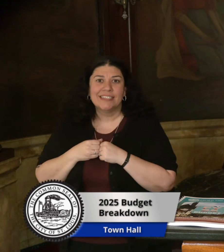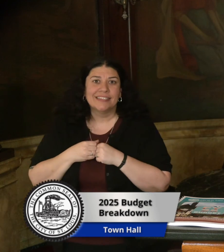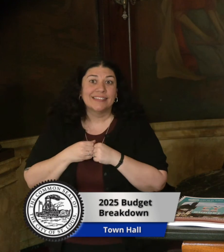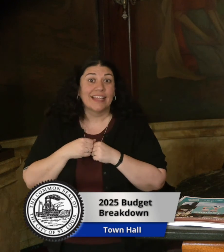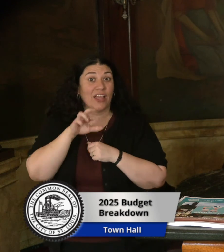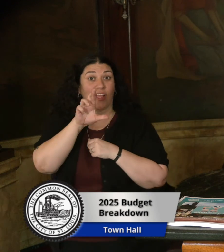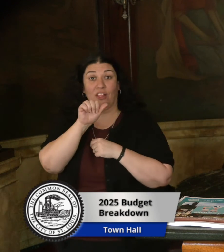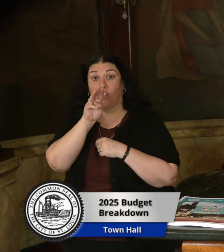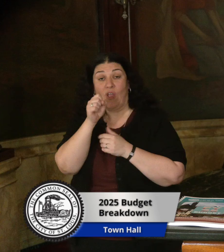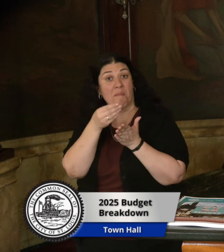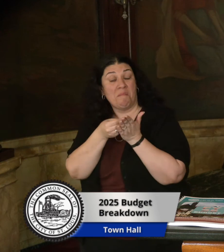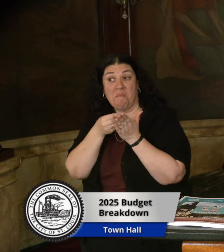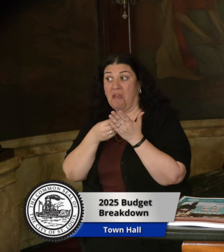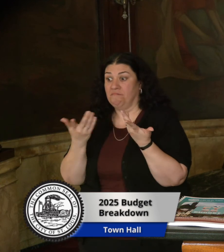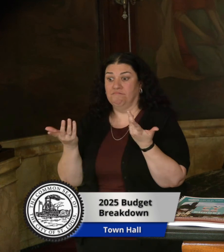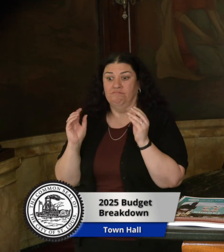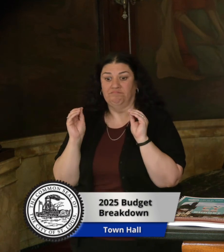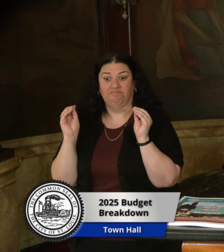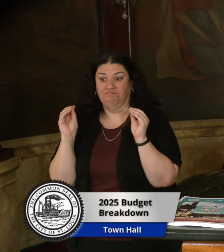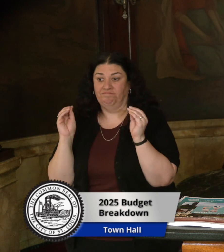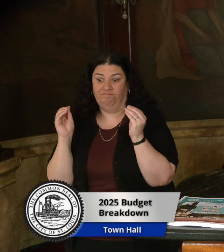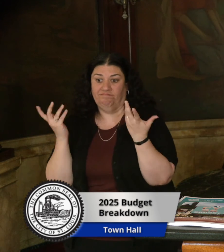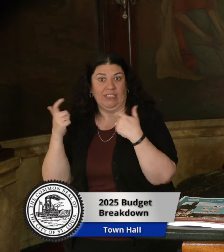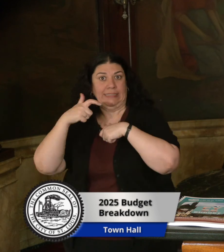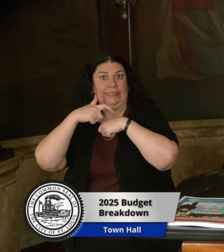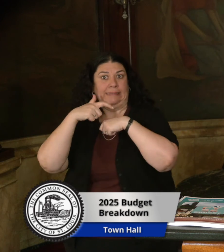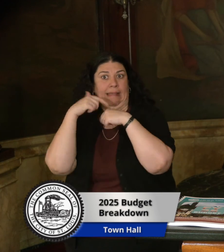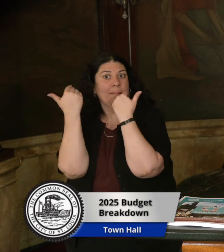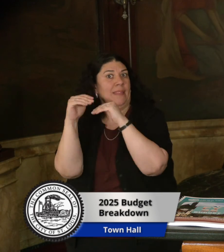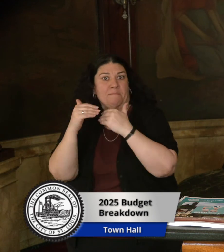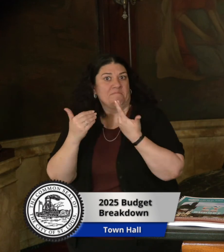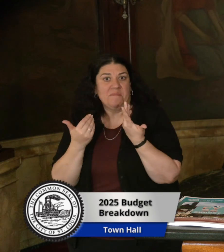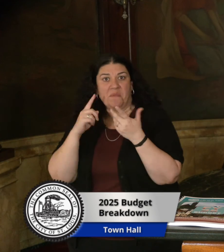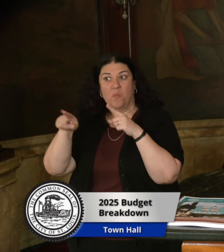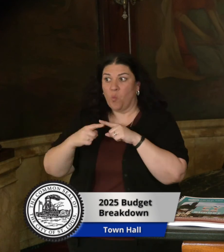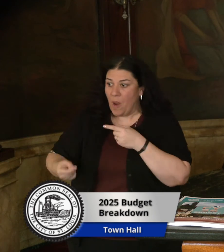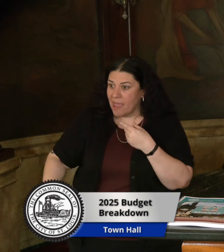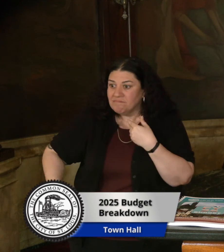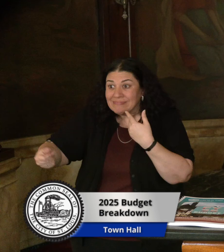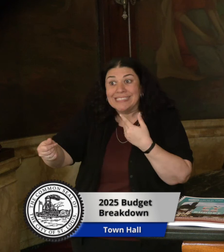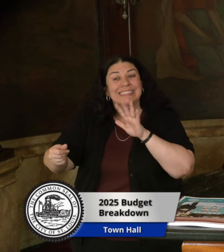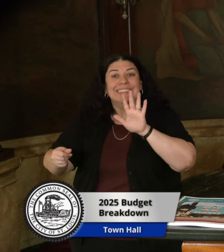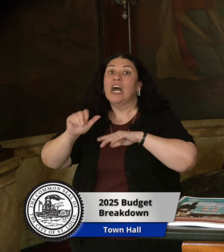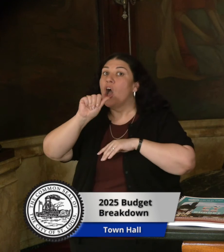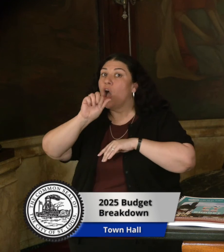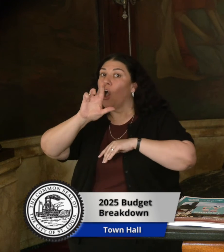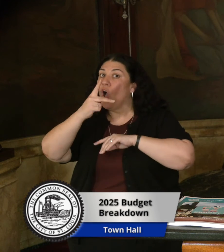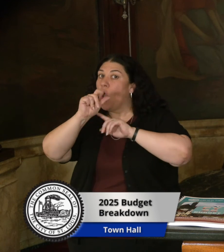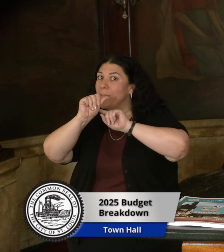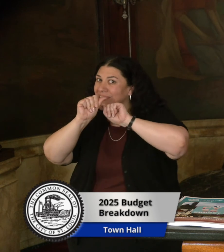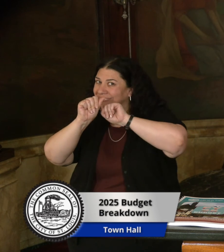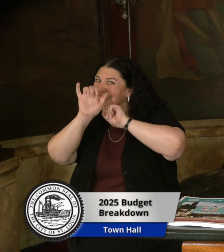the RAMS money does not have a time limit on when it can be spent, but ARPA money does. ARPA